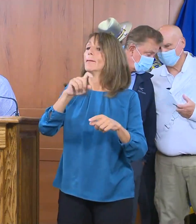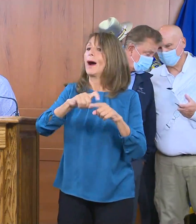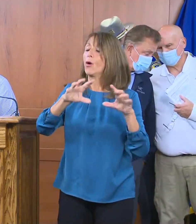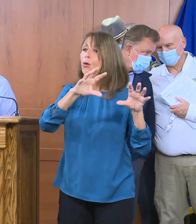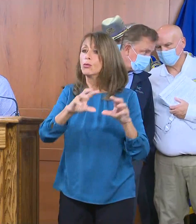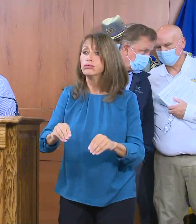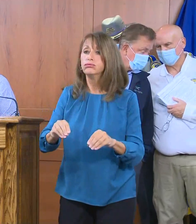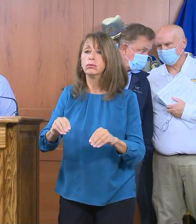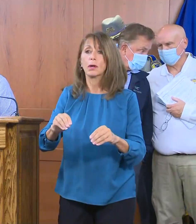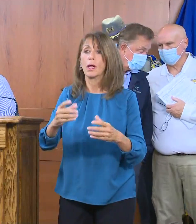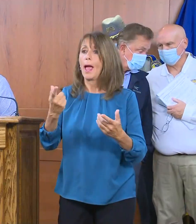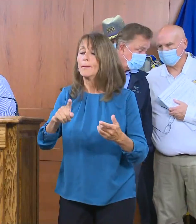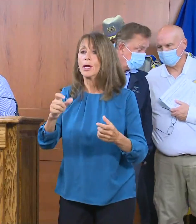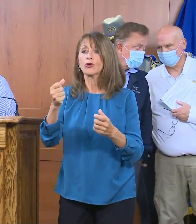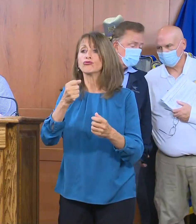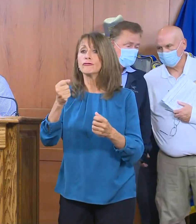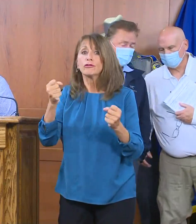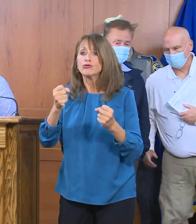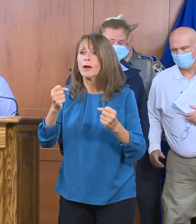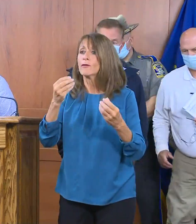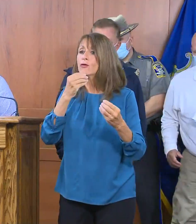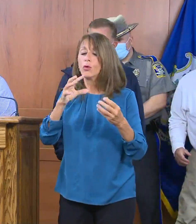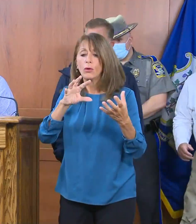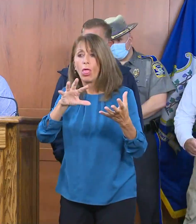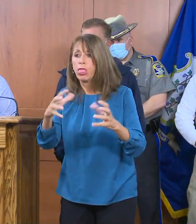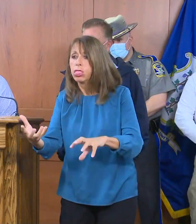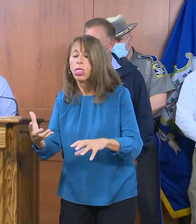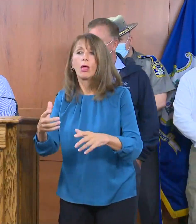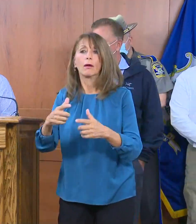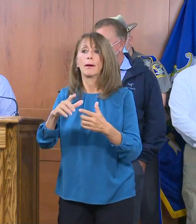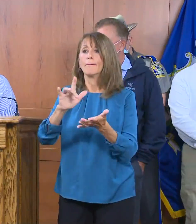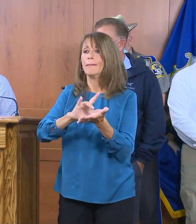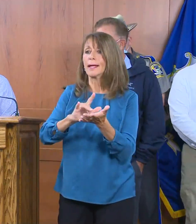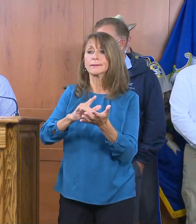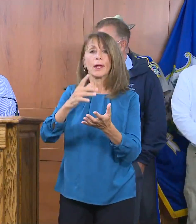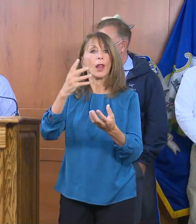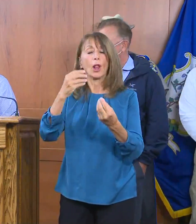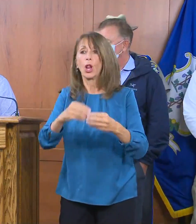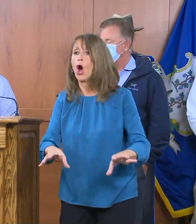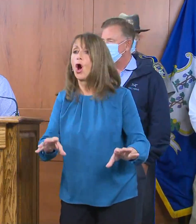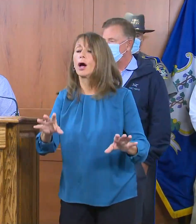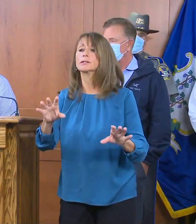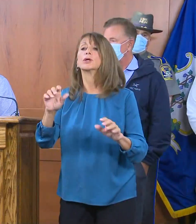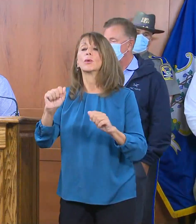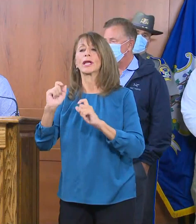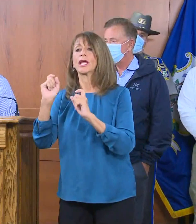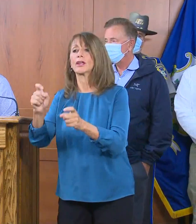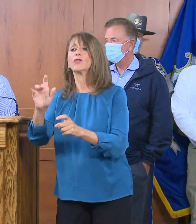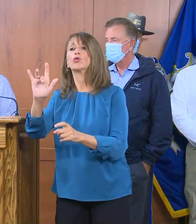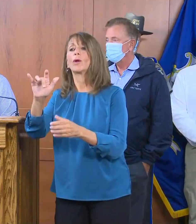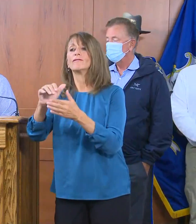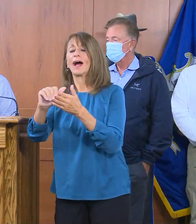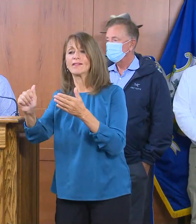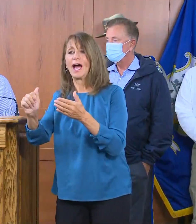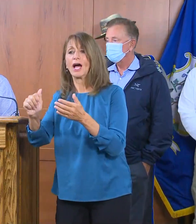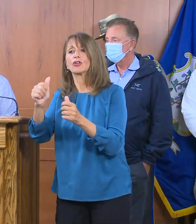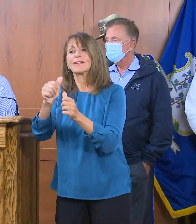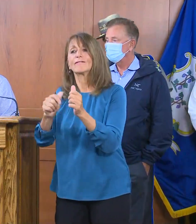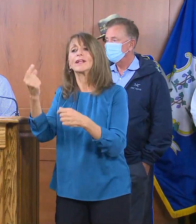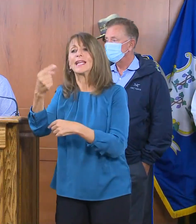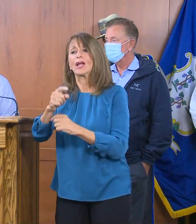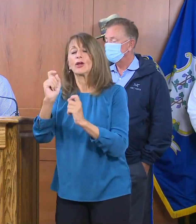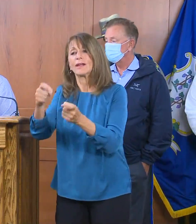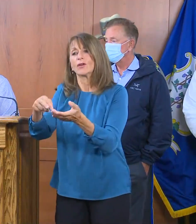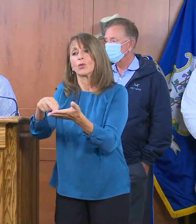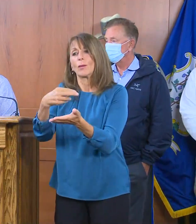prescription medication. You also are empowered to receive a $25 per day credit